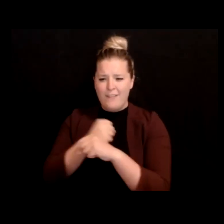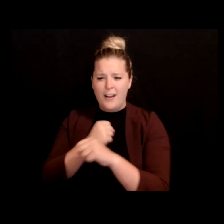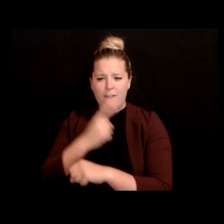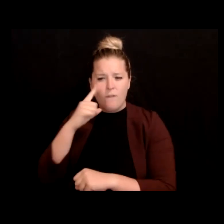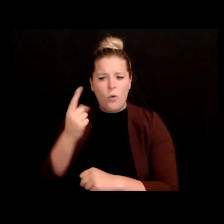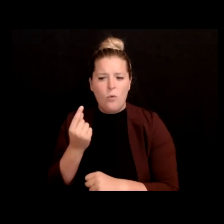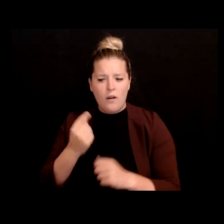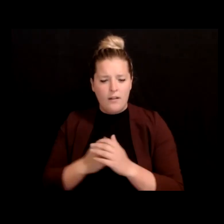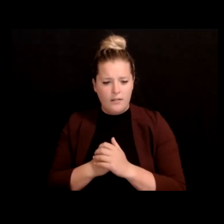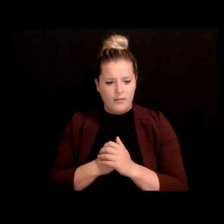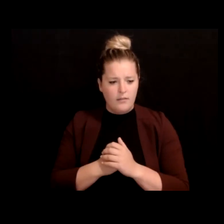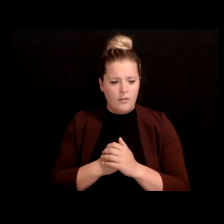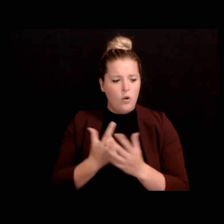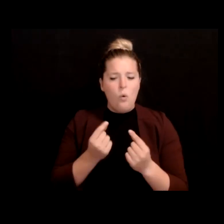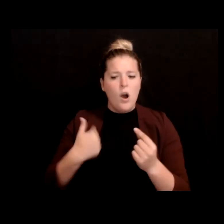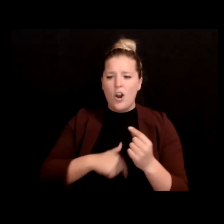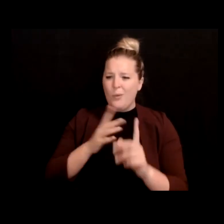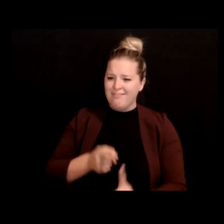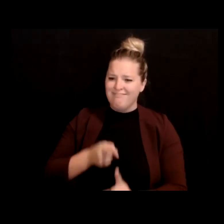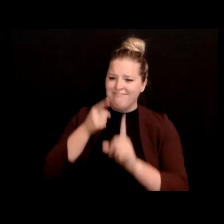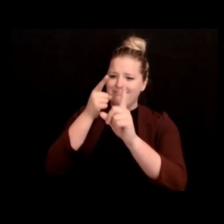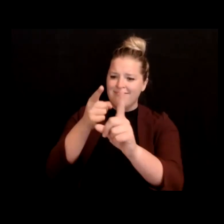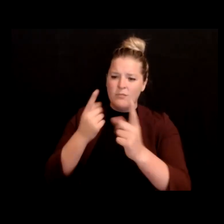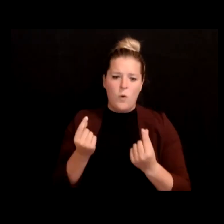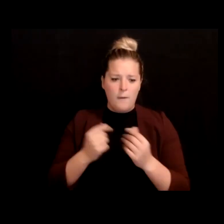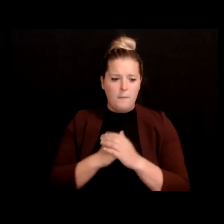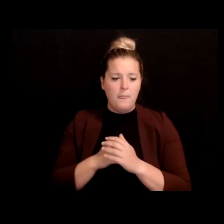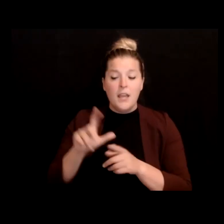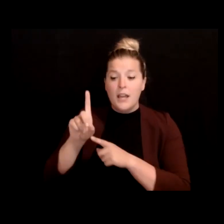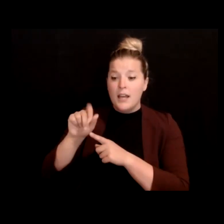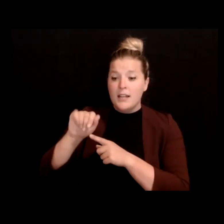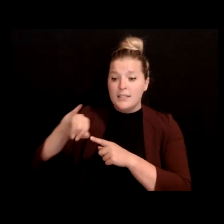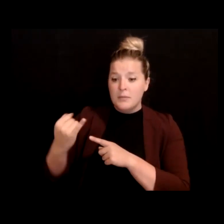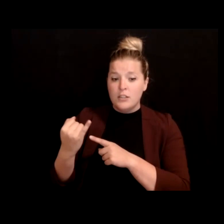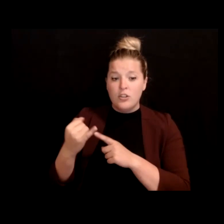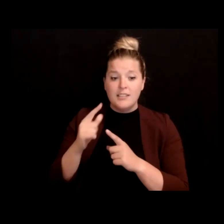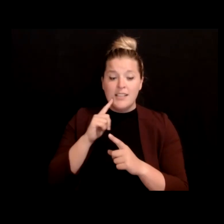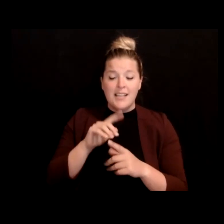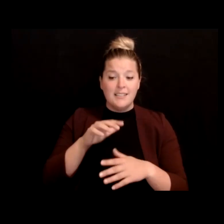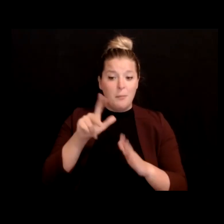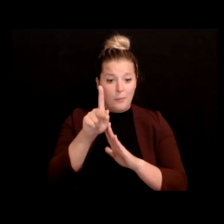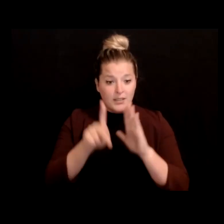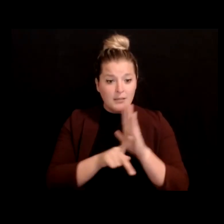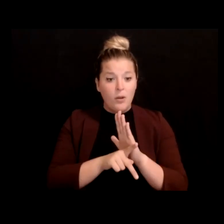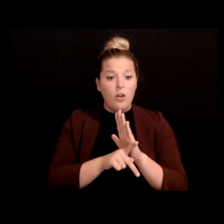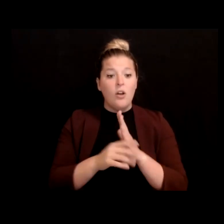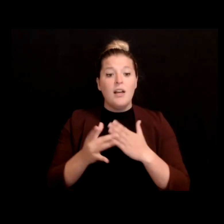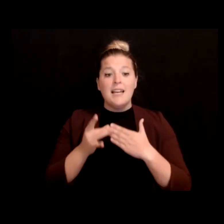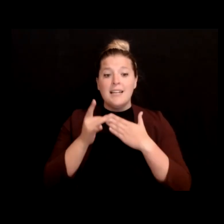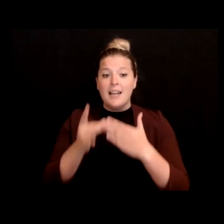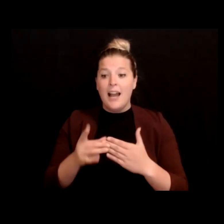moving toward? Disability justice is a set of principles, practice, guiding vision,